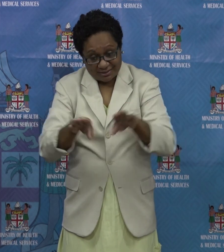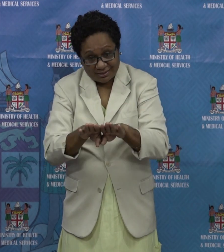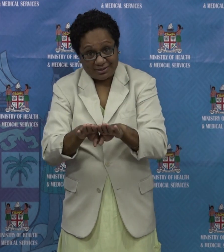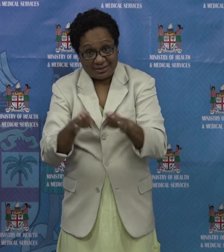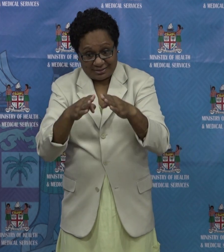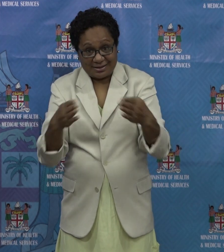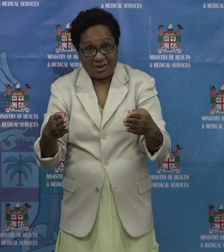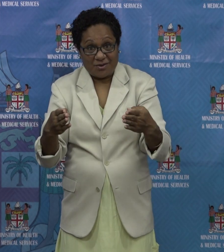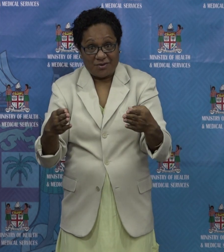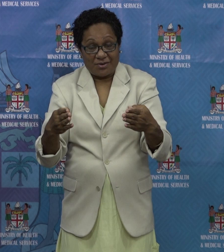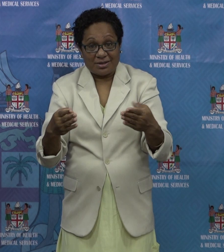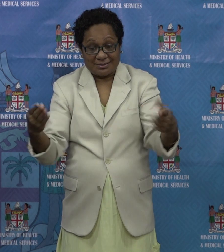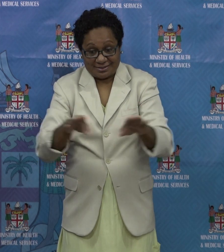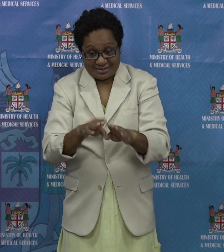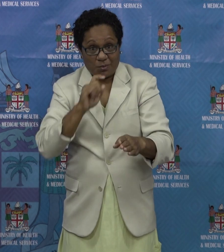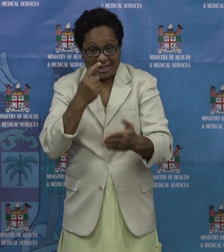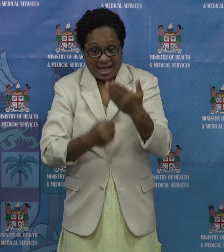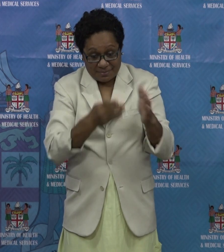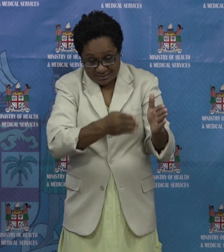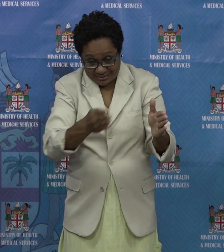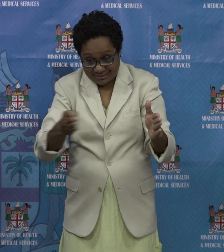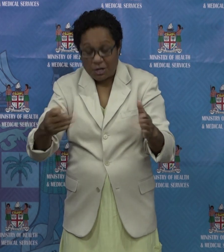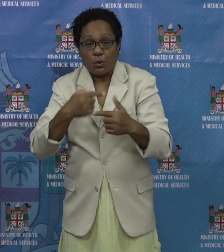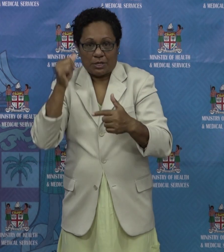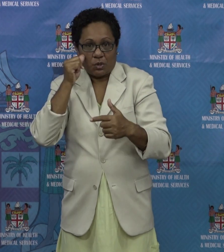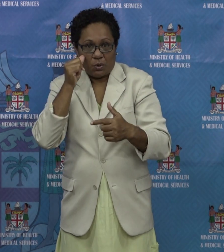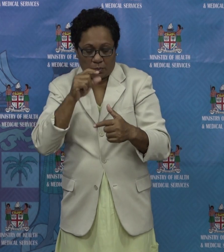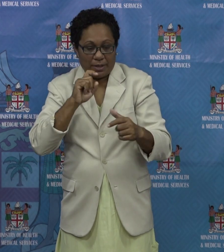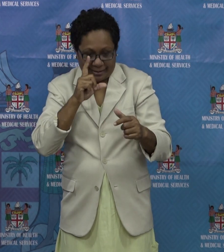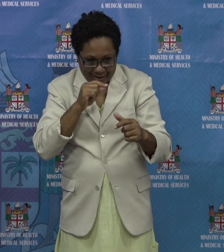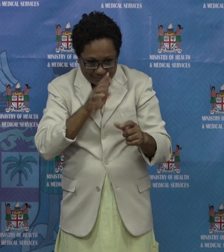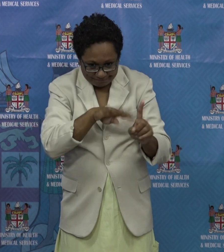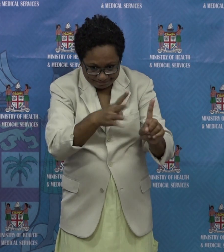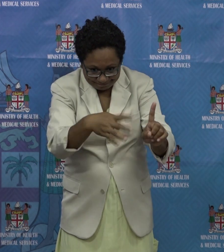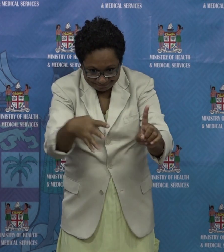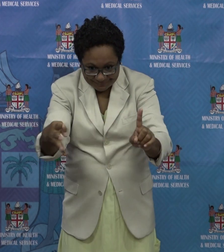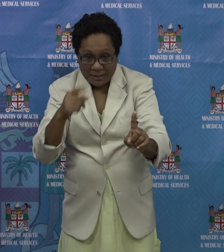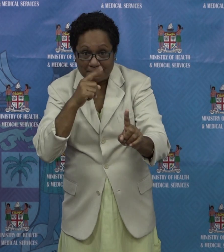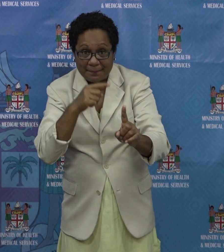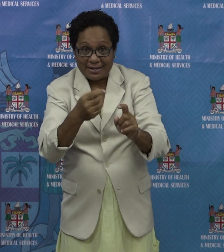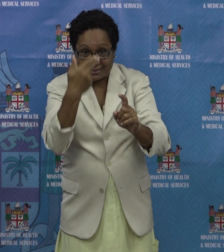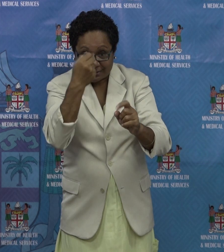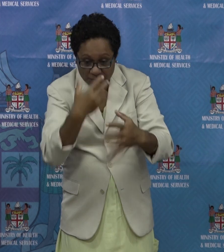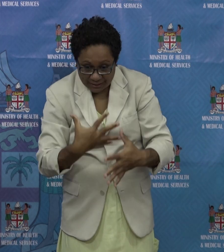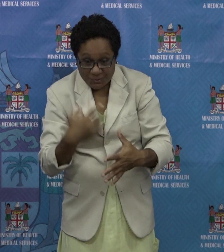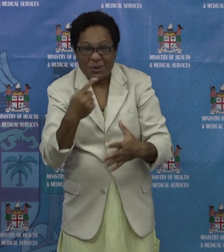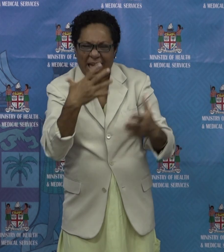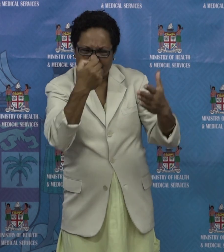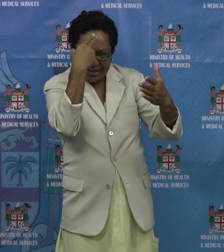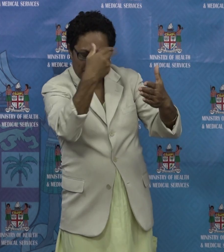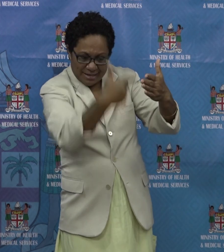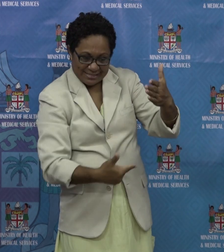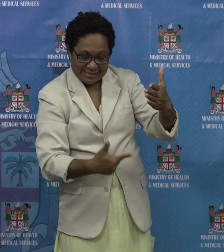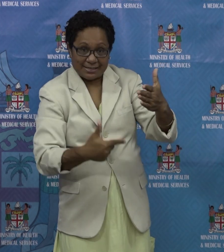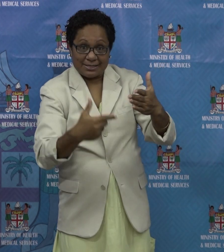know that we can swab, we can find you, we can swab those who need, all those who are supposed to be screened. If there is